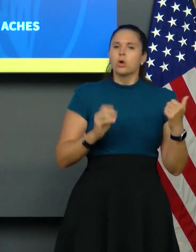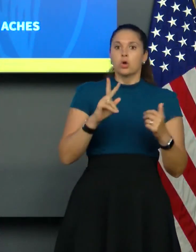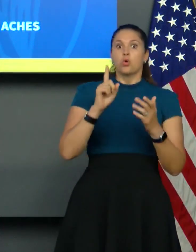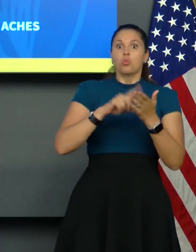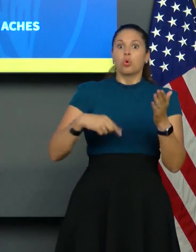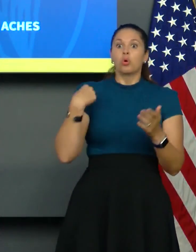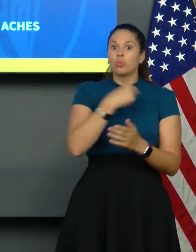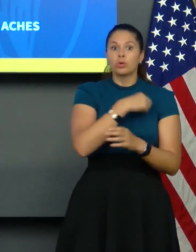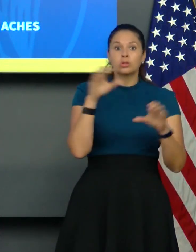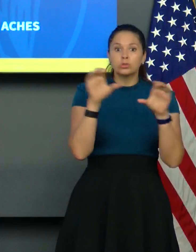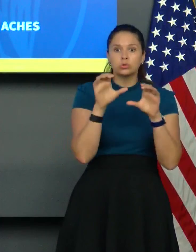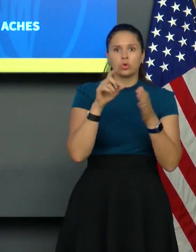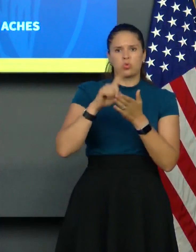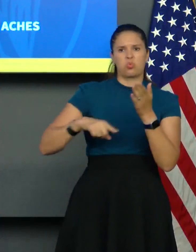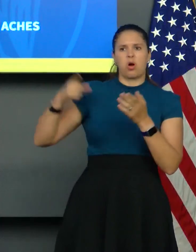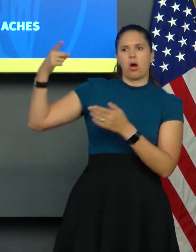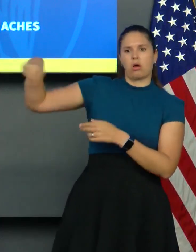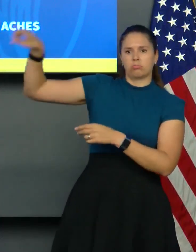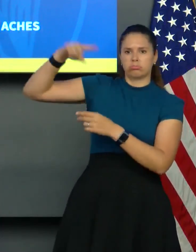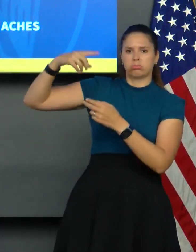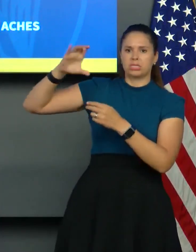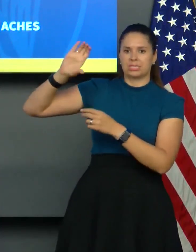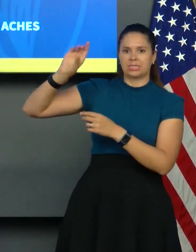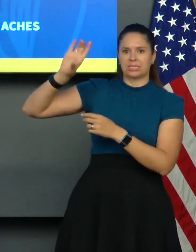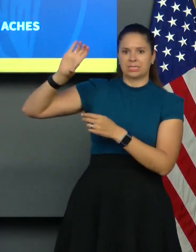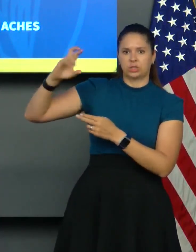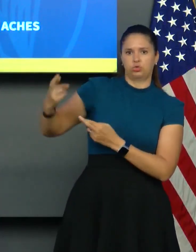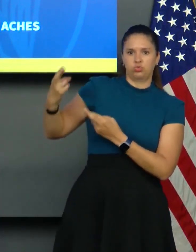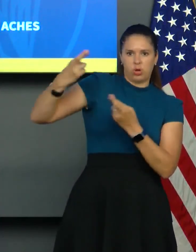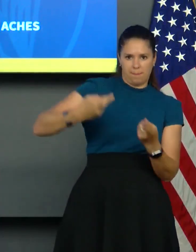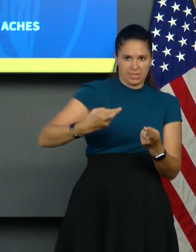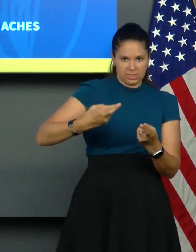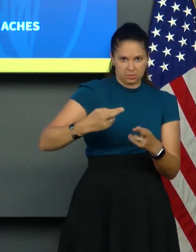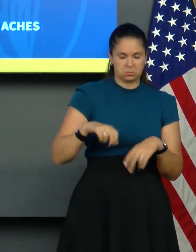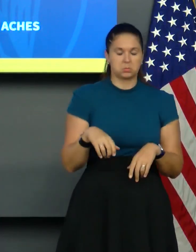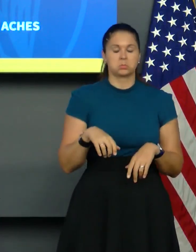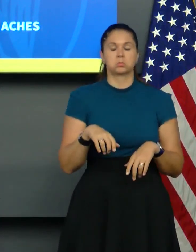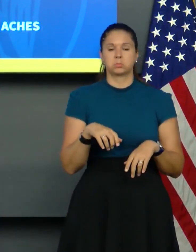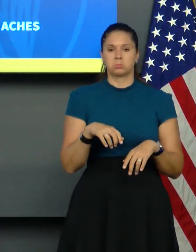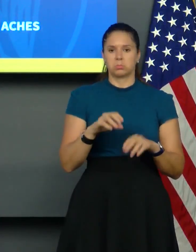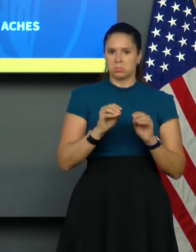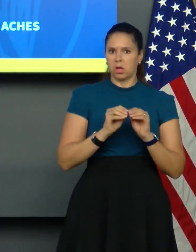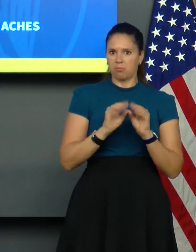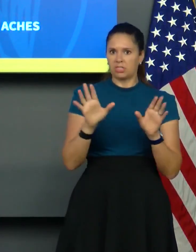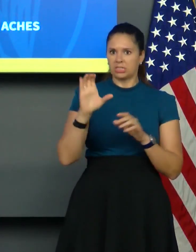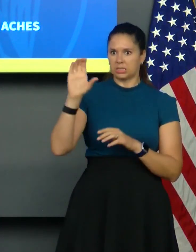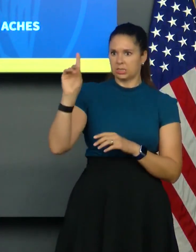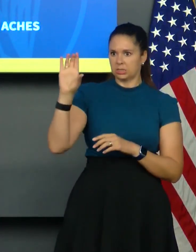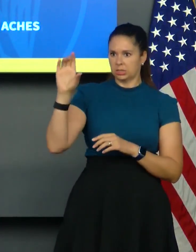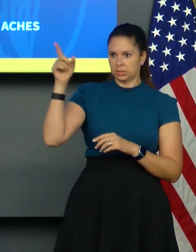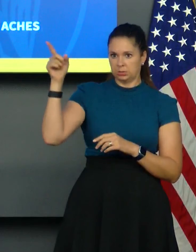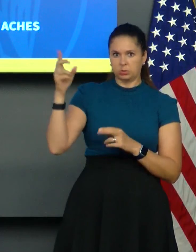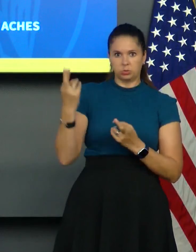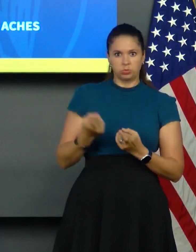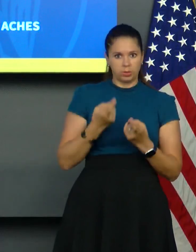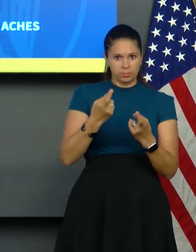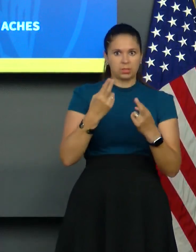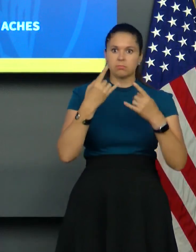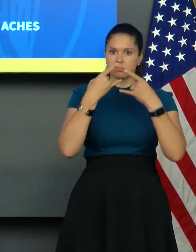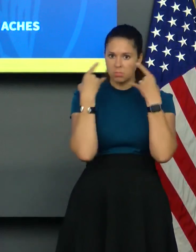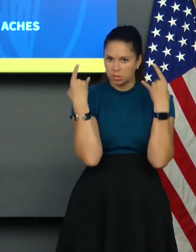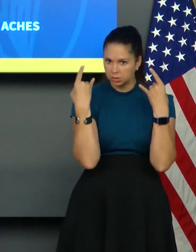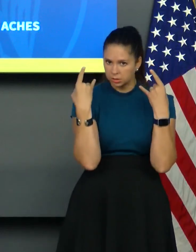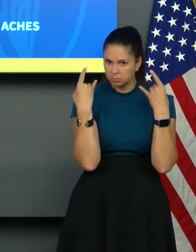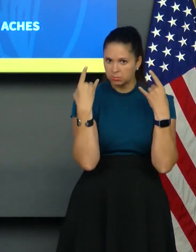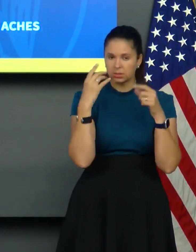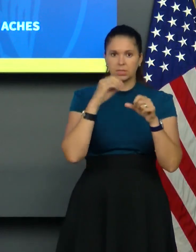is that has been recommended to us by the CDC. It's been, obviously, the CDC recommended masking